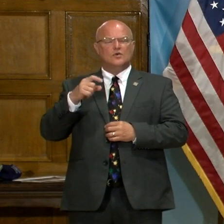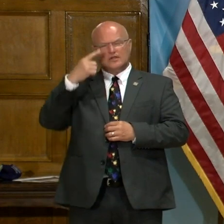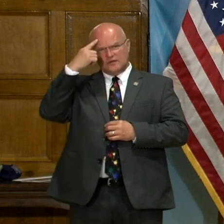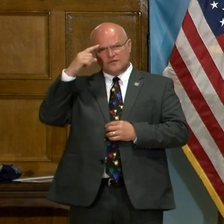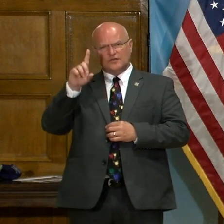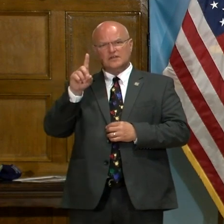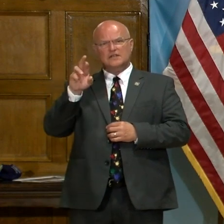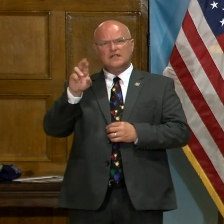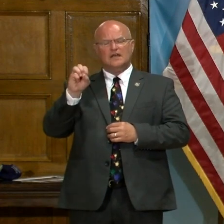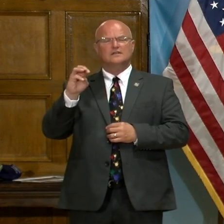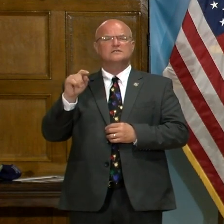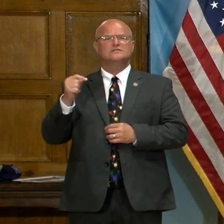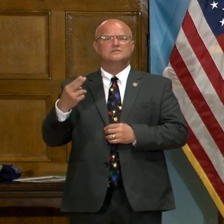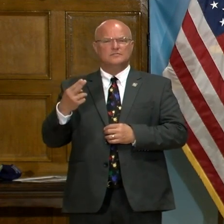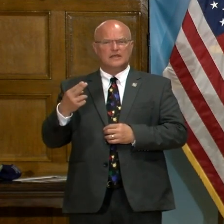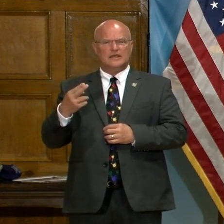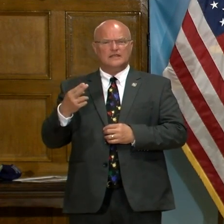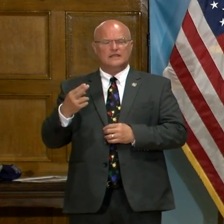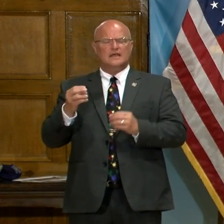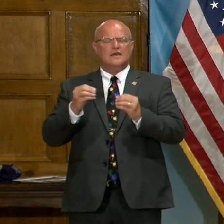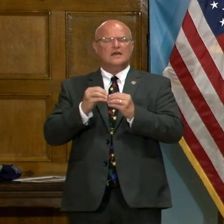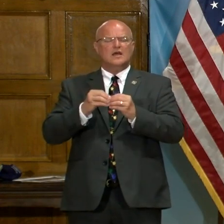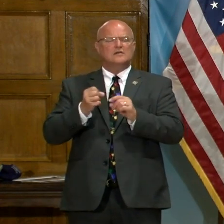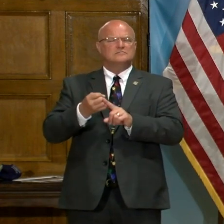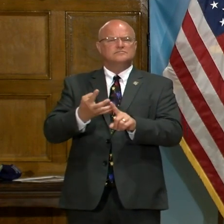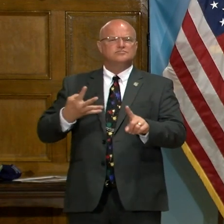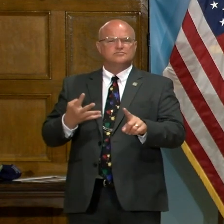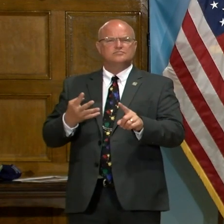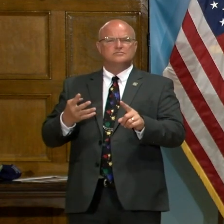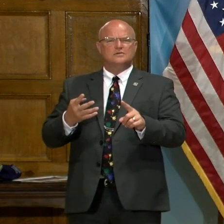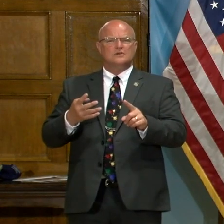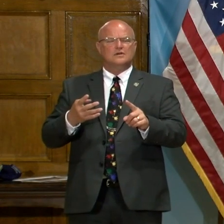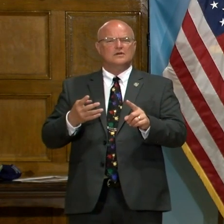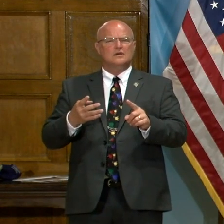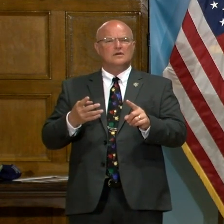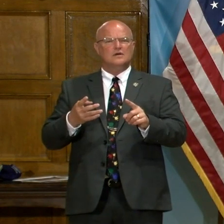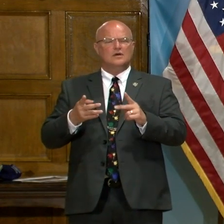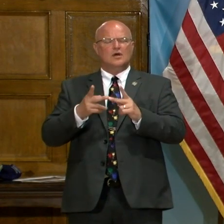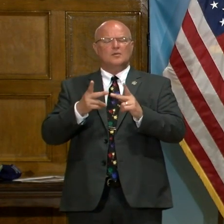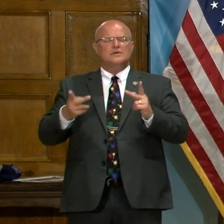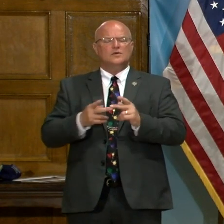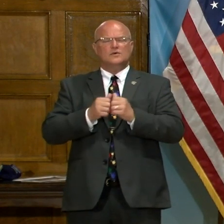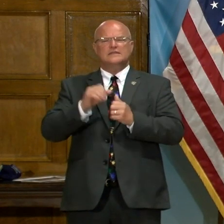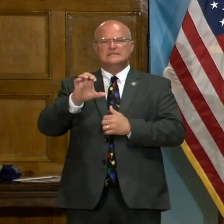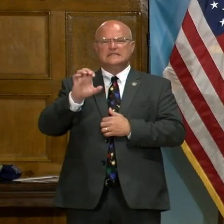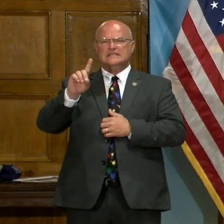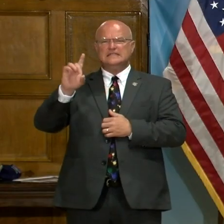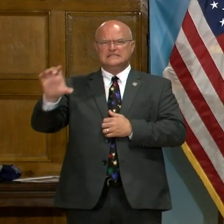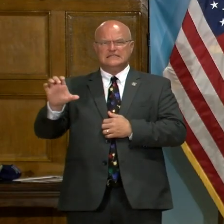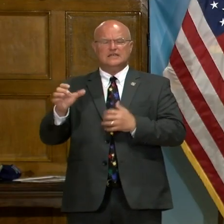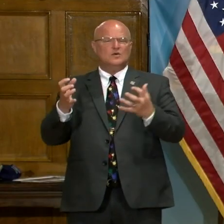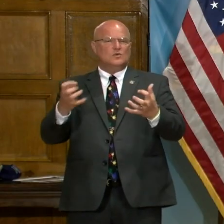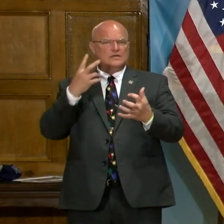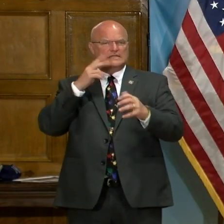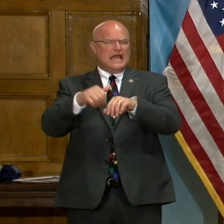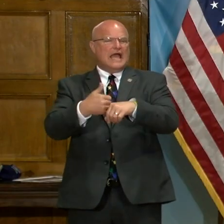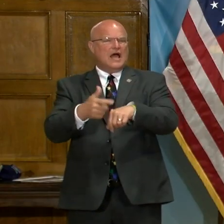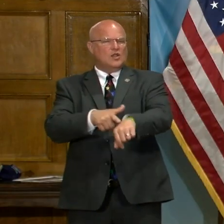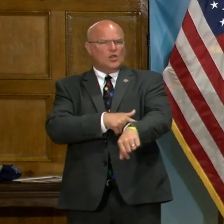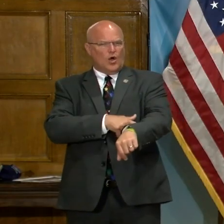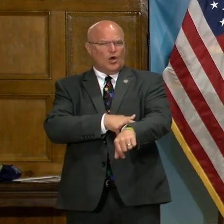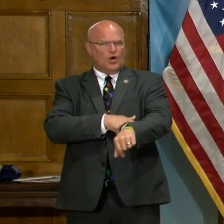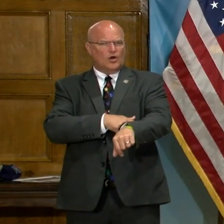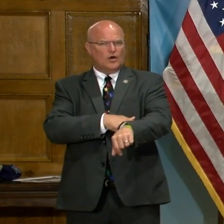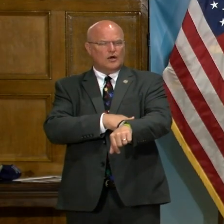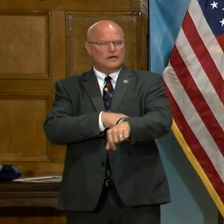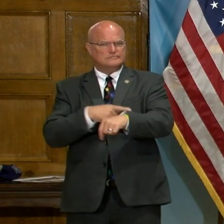for Dr. Smith. A little more detail on his decision to leave for the CDC job. Just want to see how long this has been in